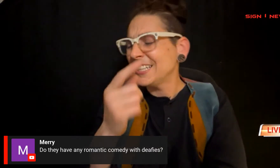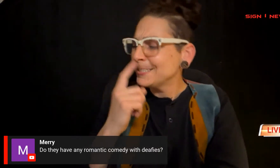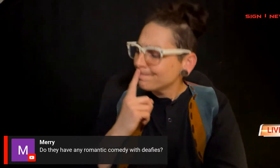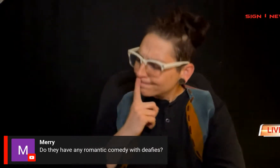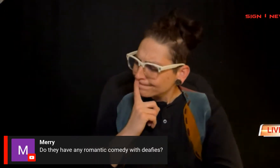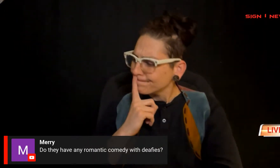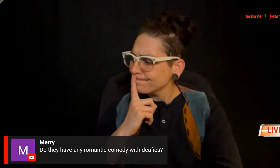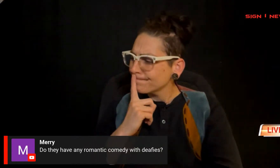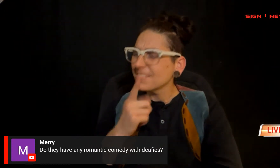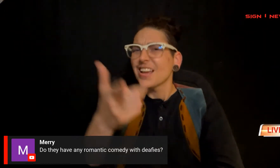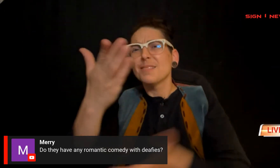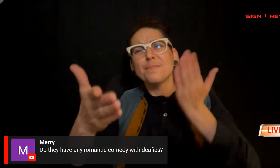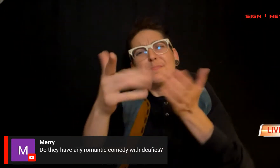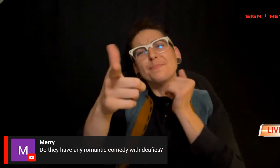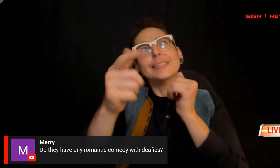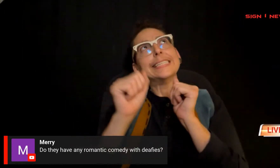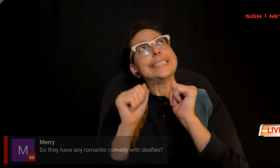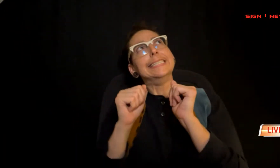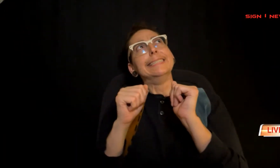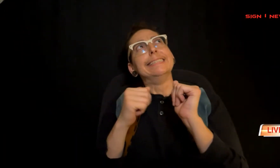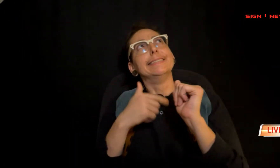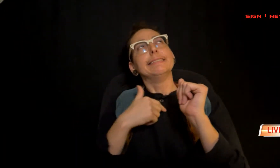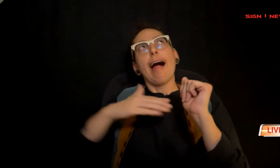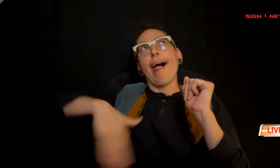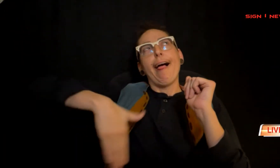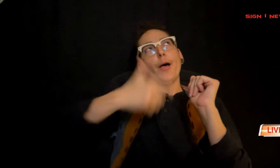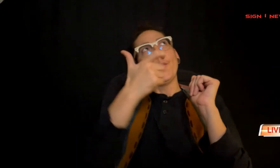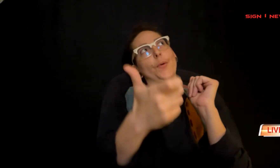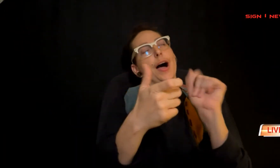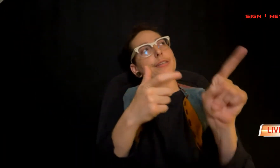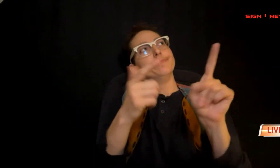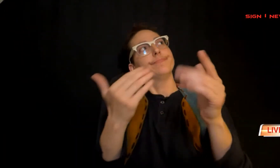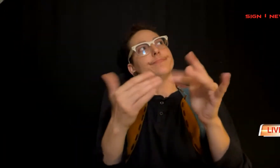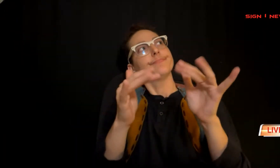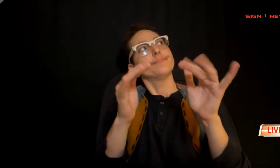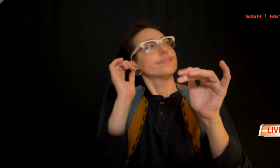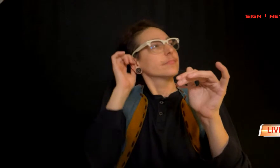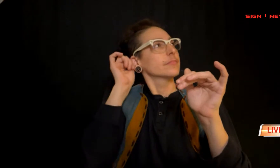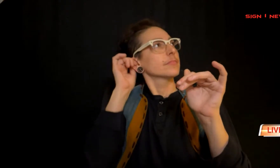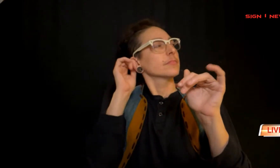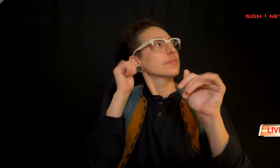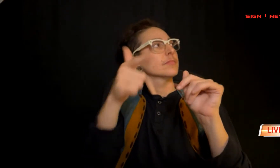So Mary wants to know, do they have any romantic comedies with deafies? I haven't